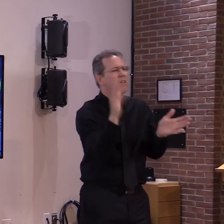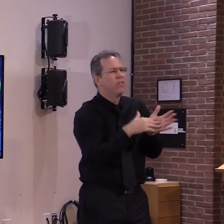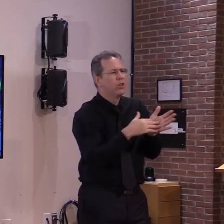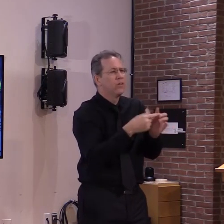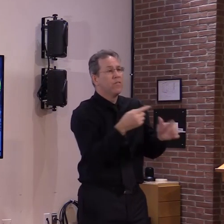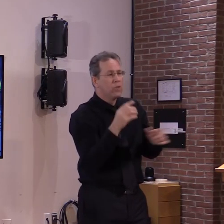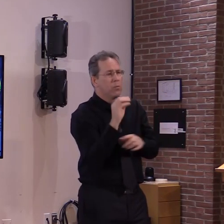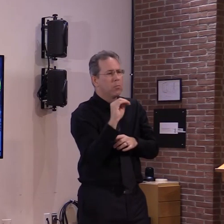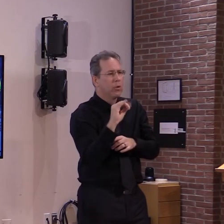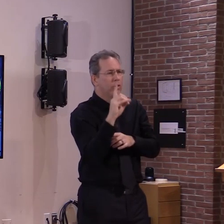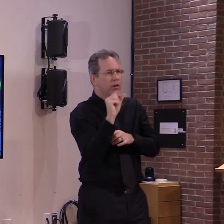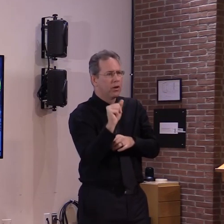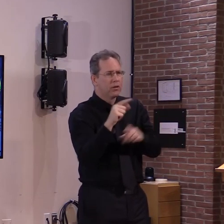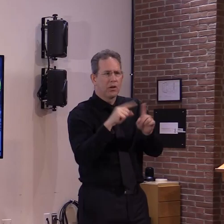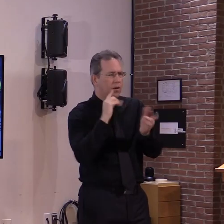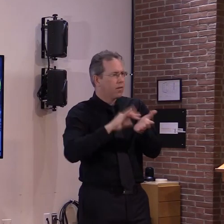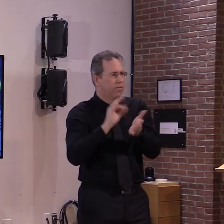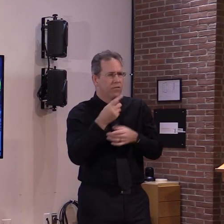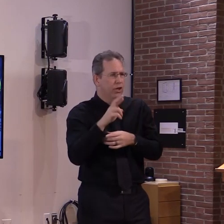000 doses